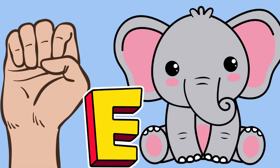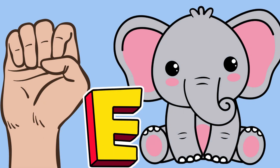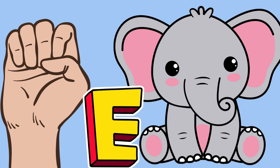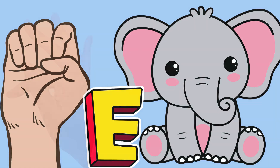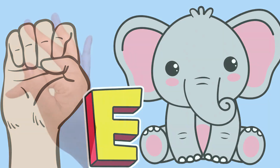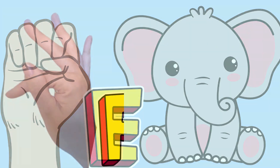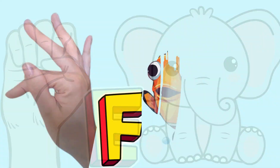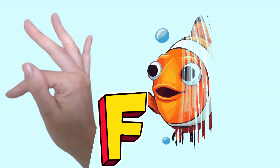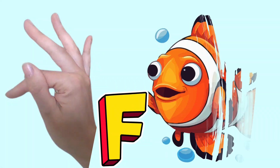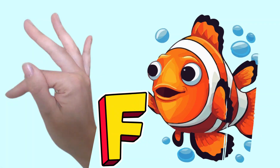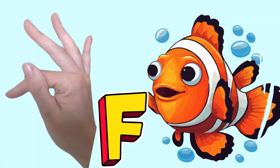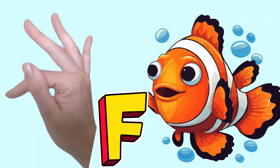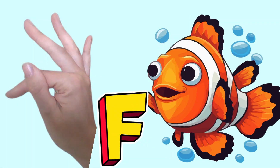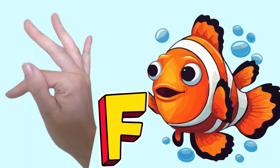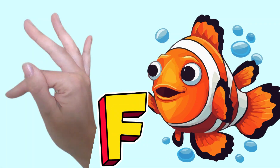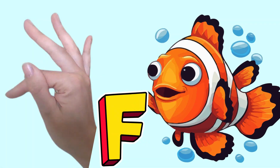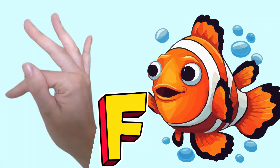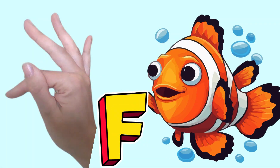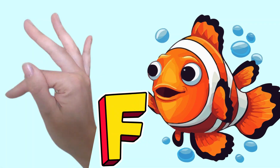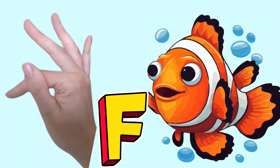Elephant. F is for fish.